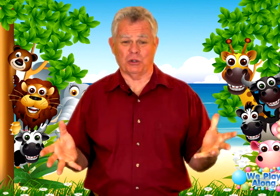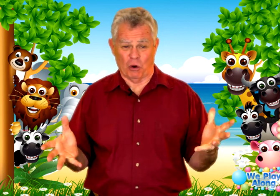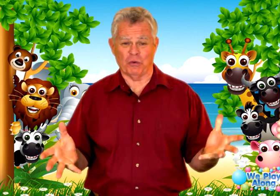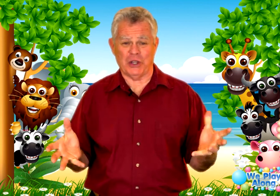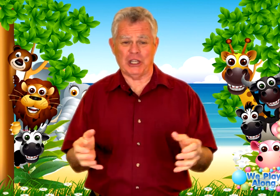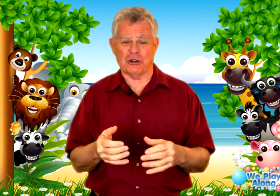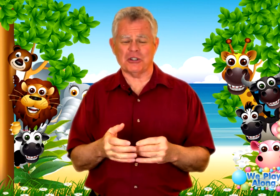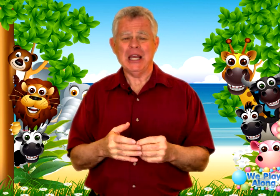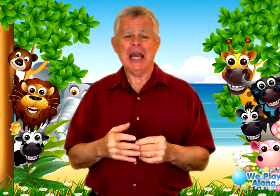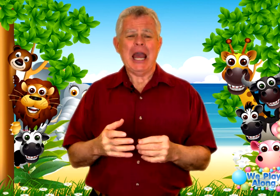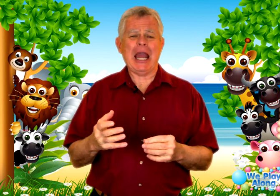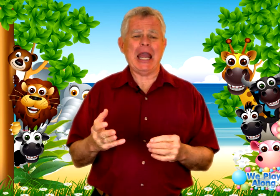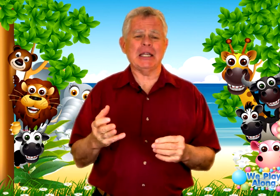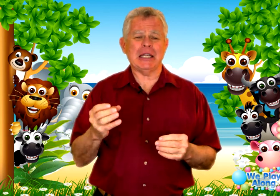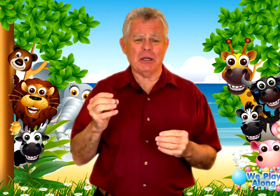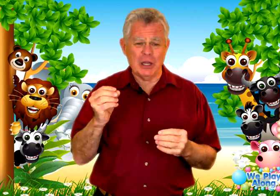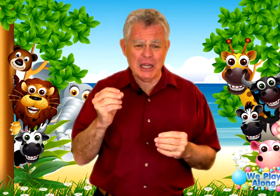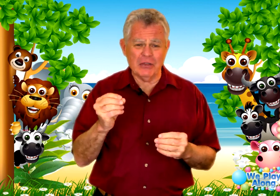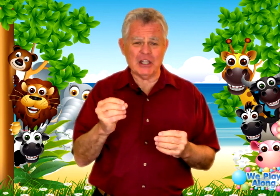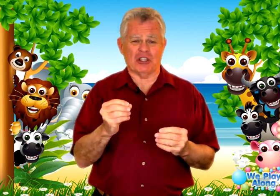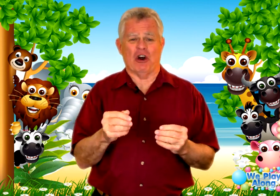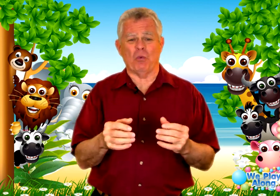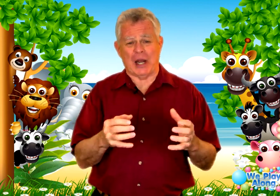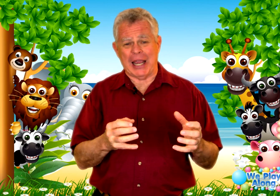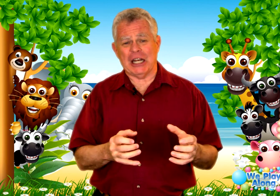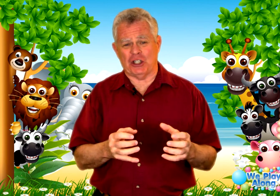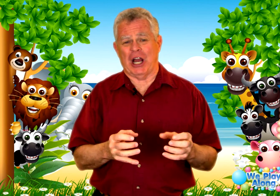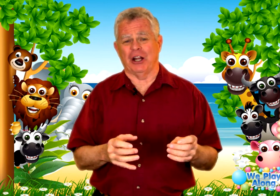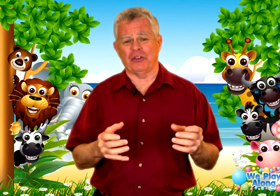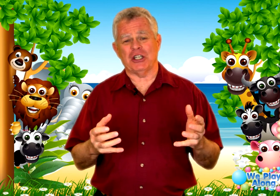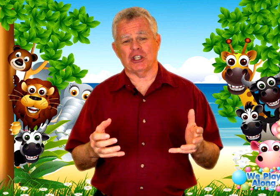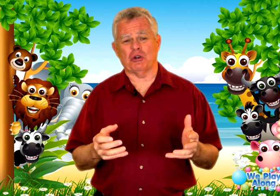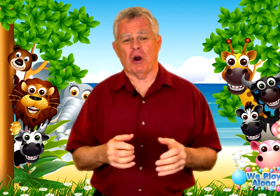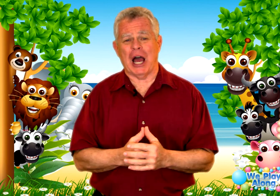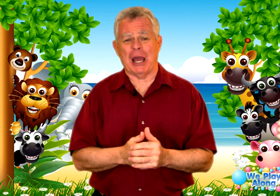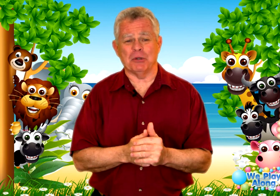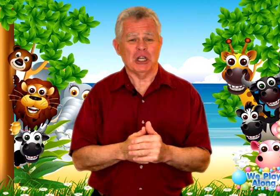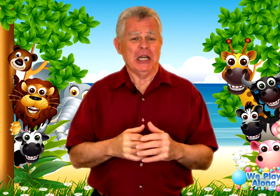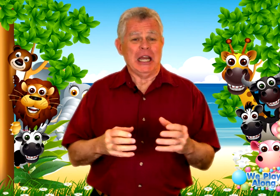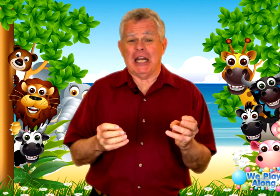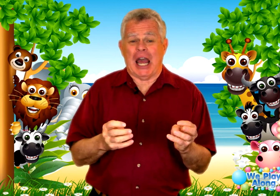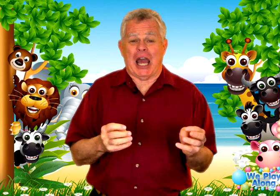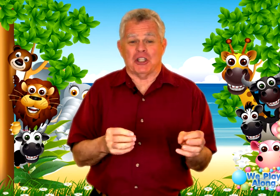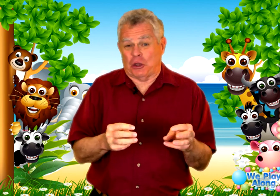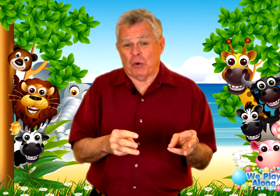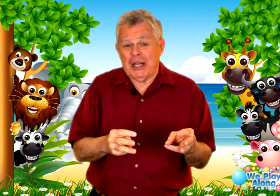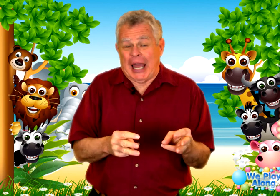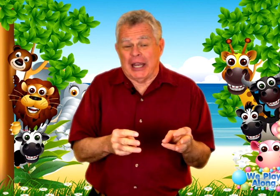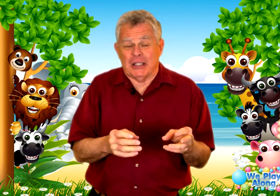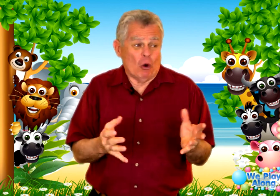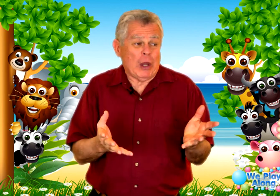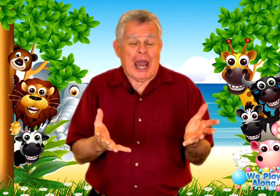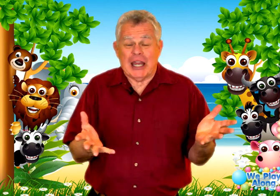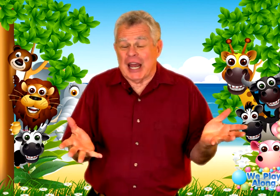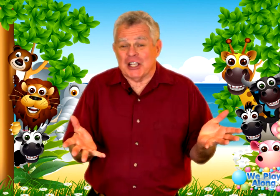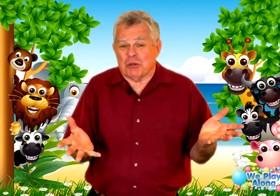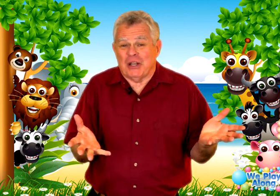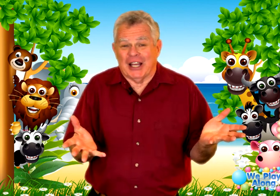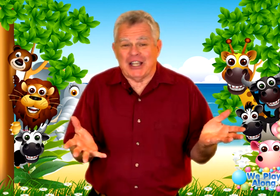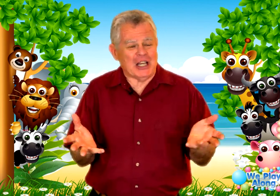over the years. And in this song, when I get a child that describes it has three legs. Okay. It has three legs.